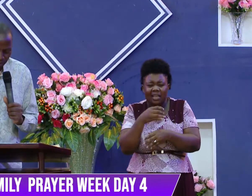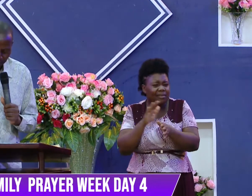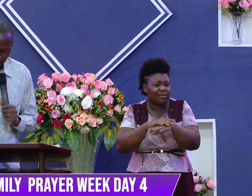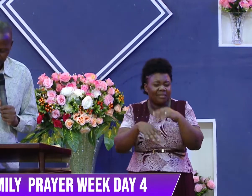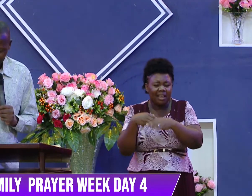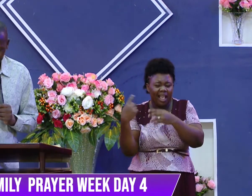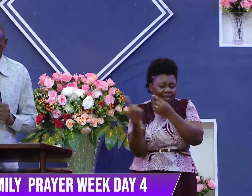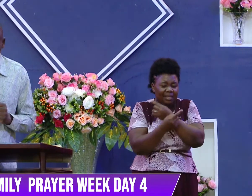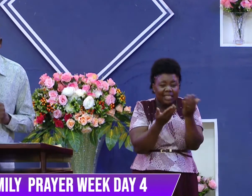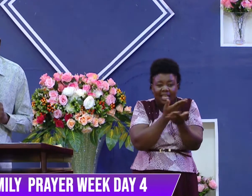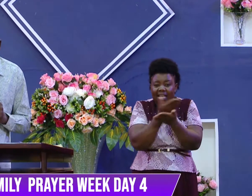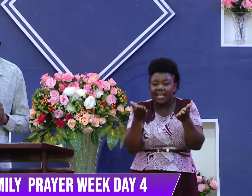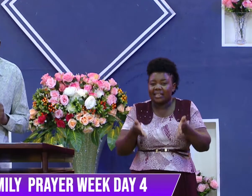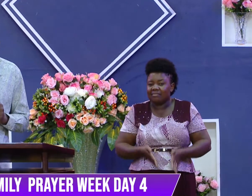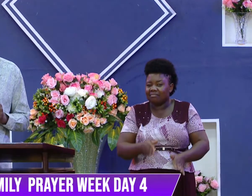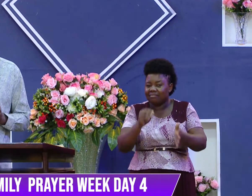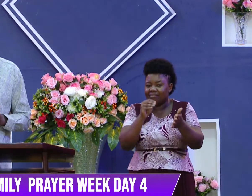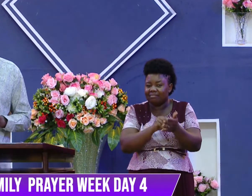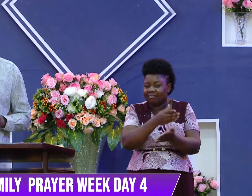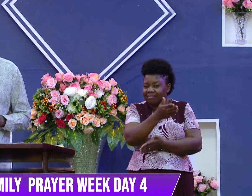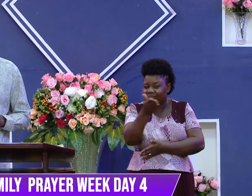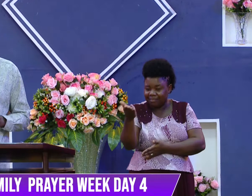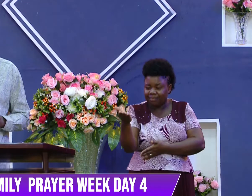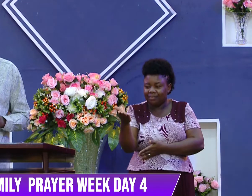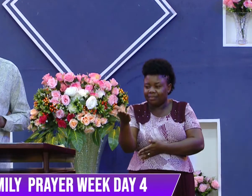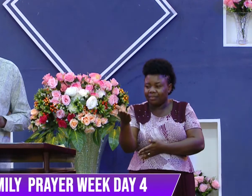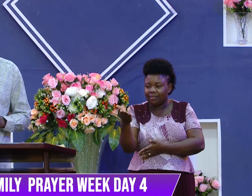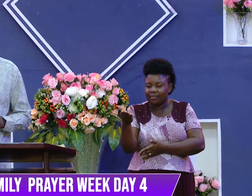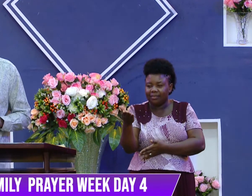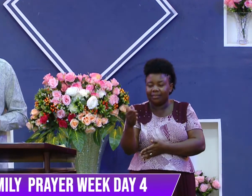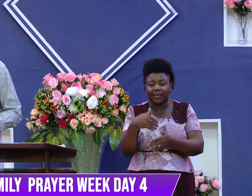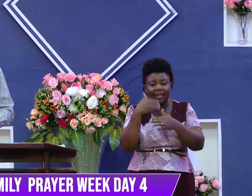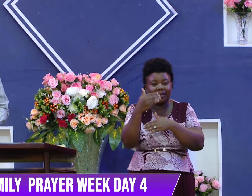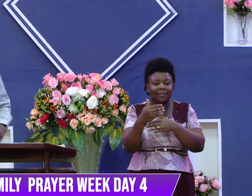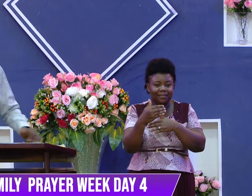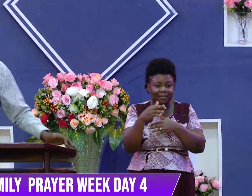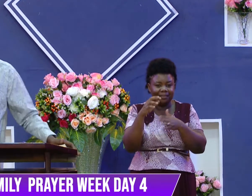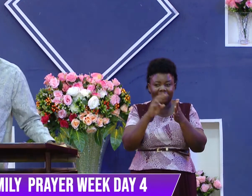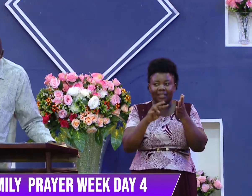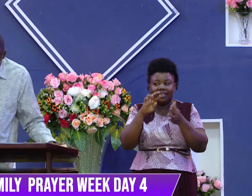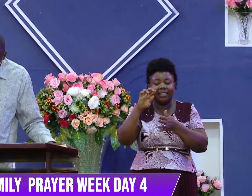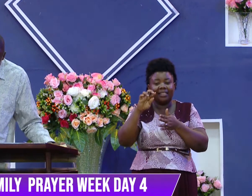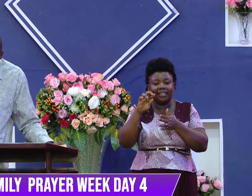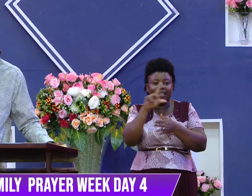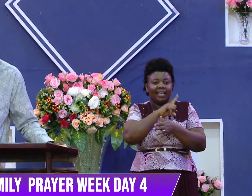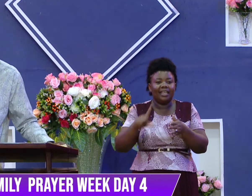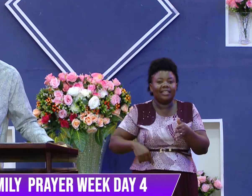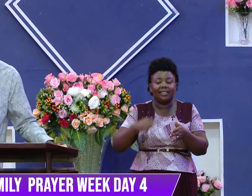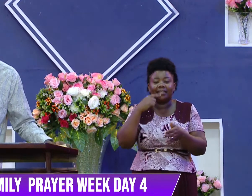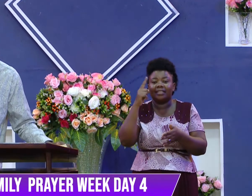He says, I will not pass by them any longer. Do you